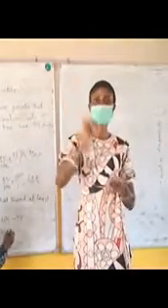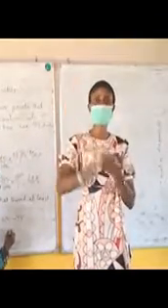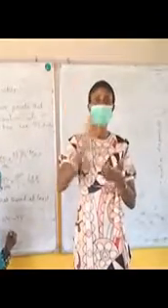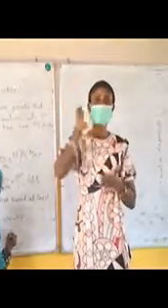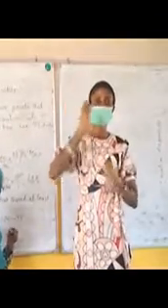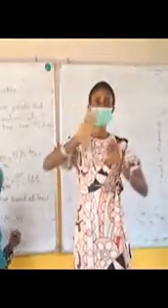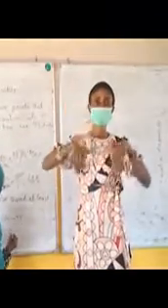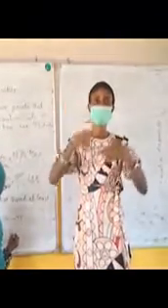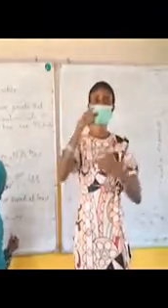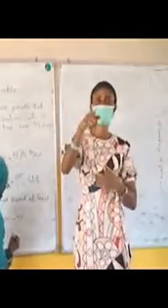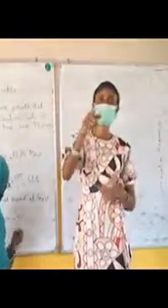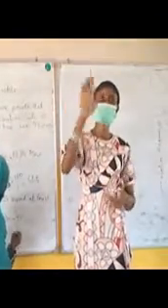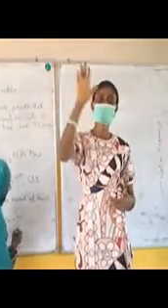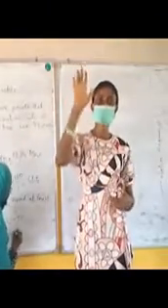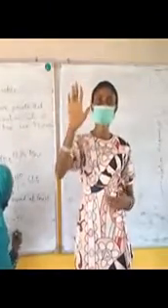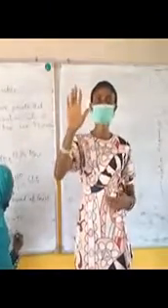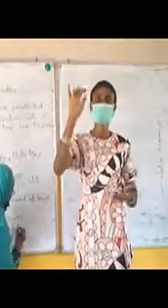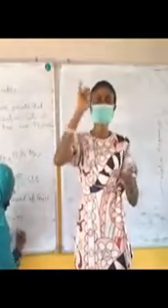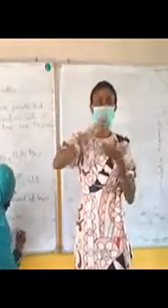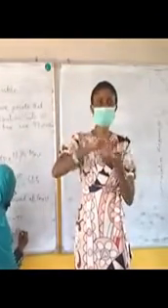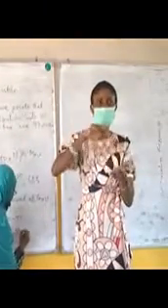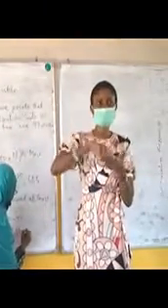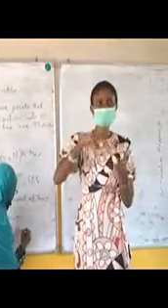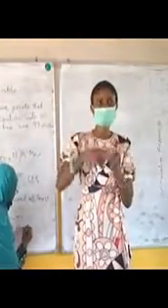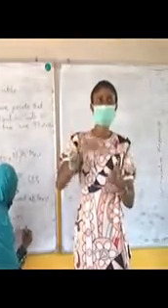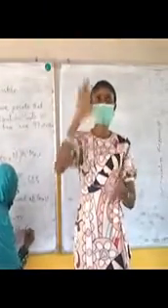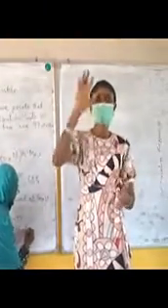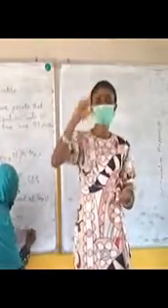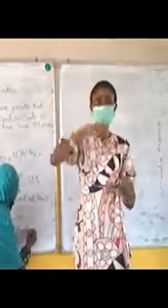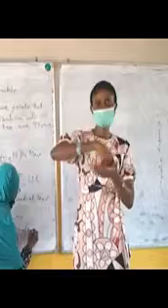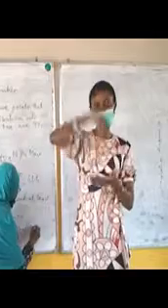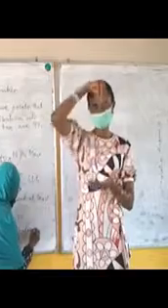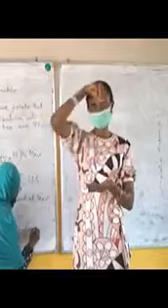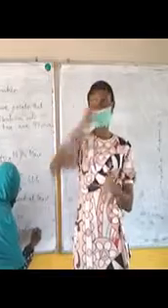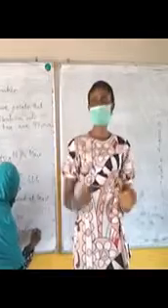you 5, which means 5 students